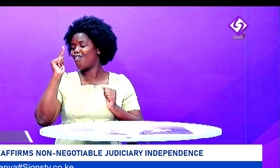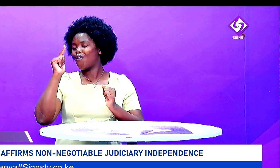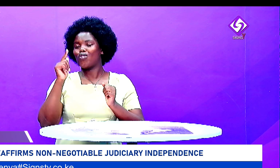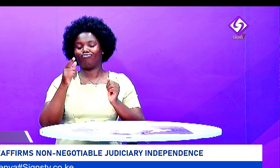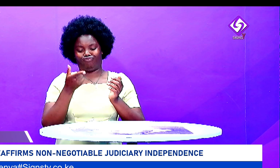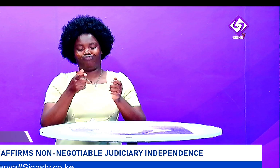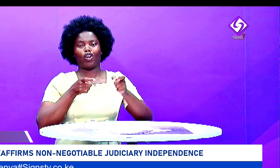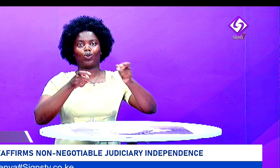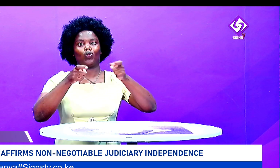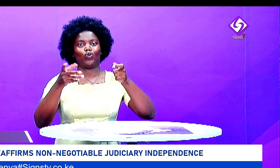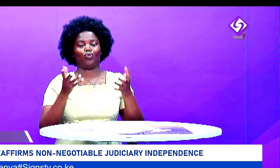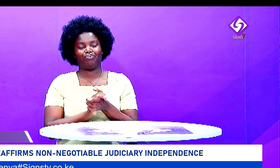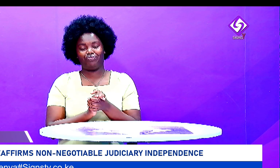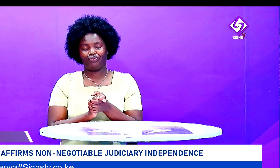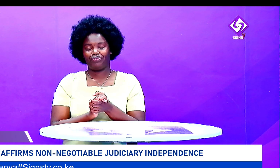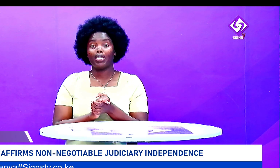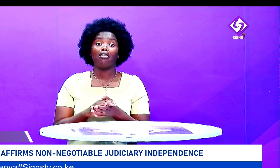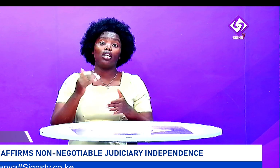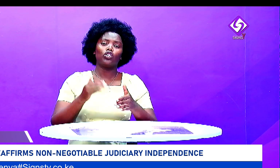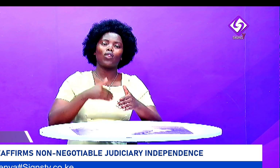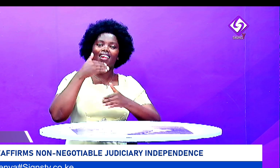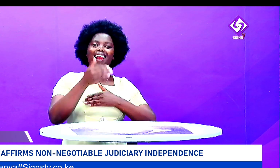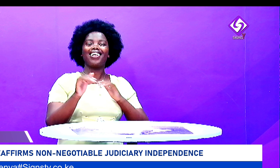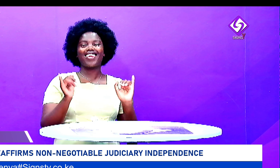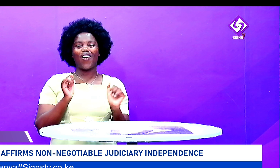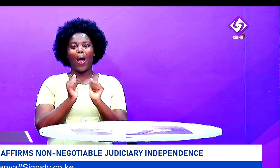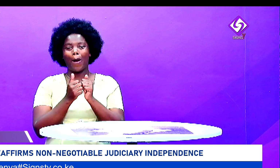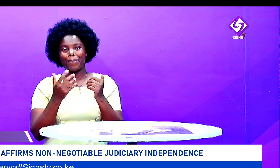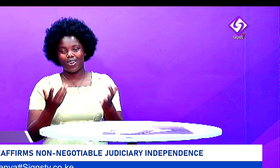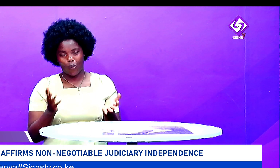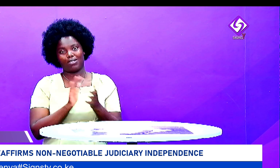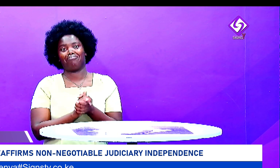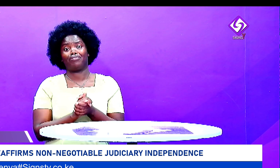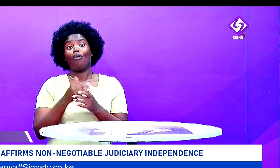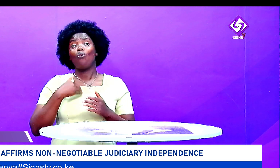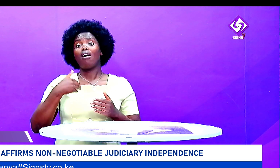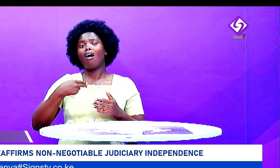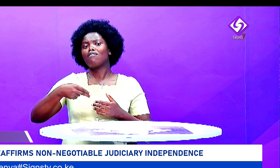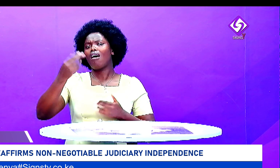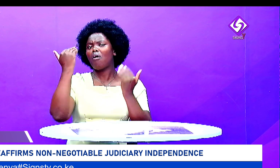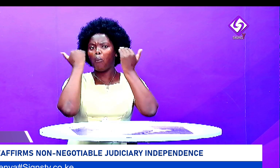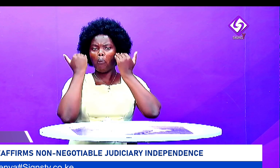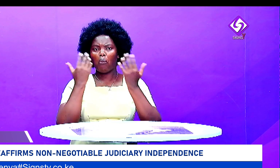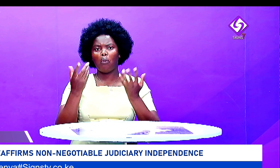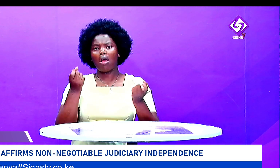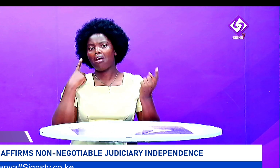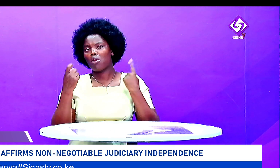law, because the law is the governing body. Moving on to the next news item.